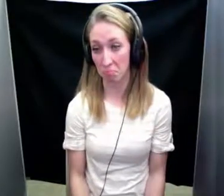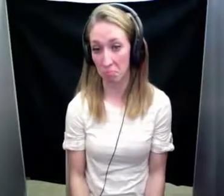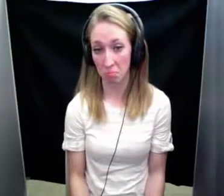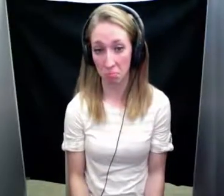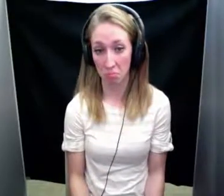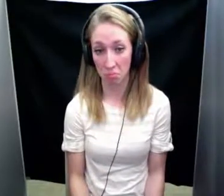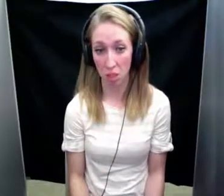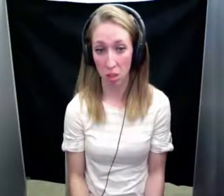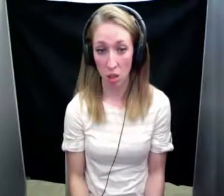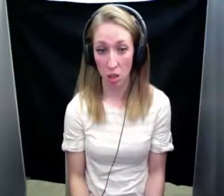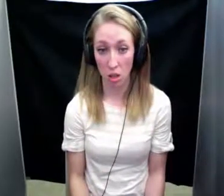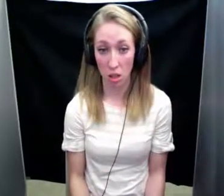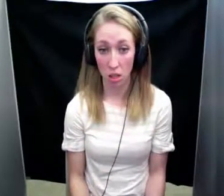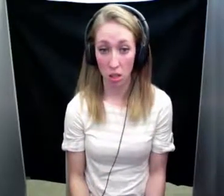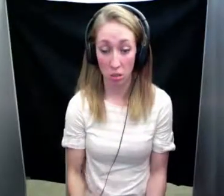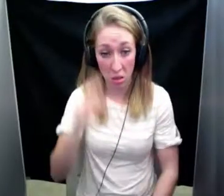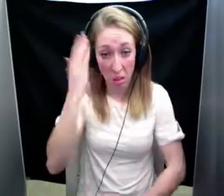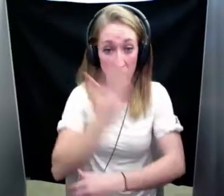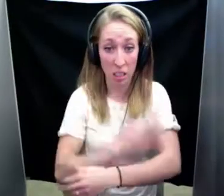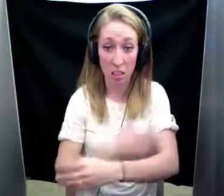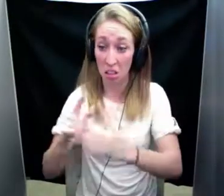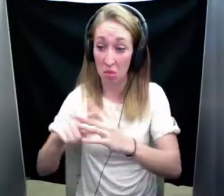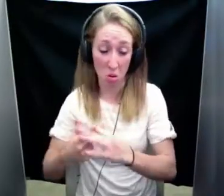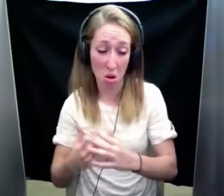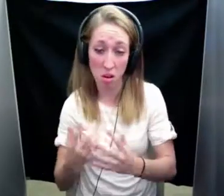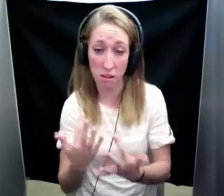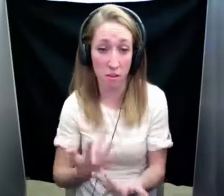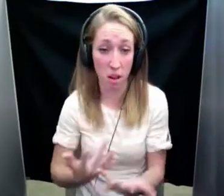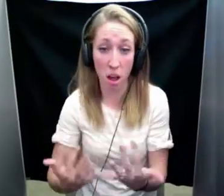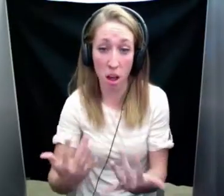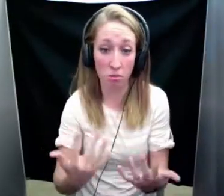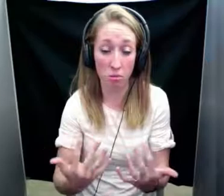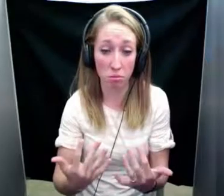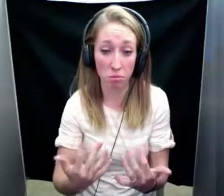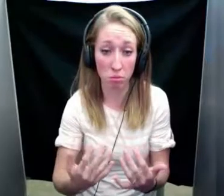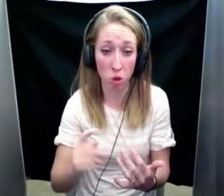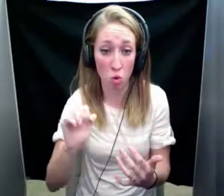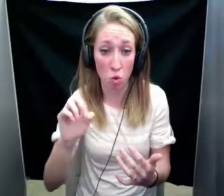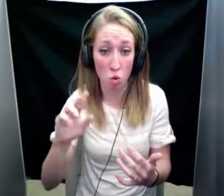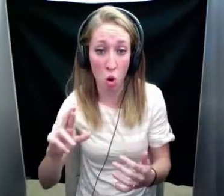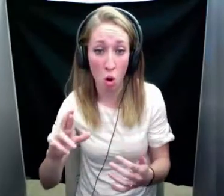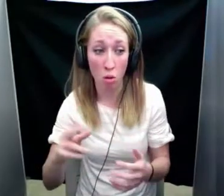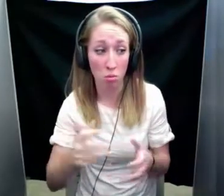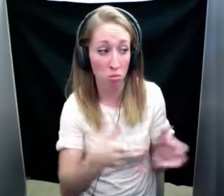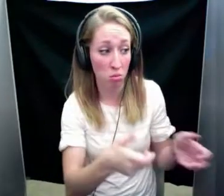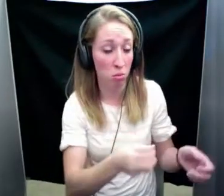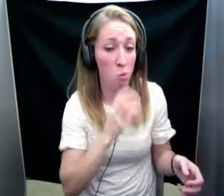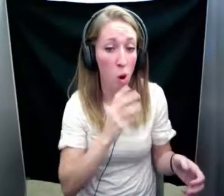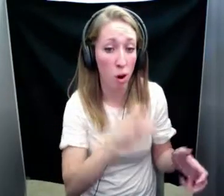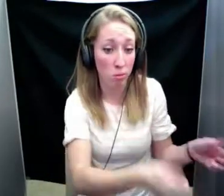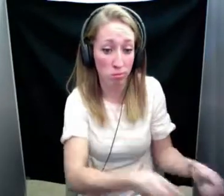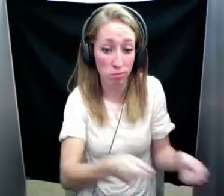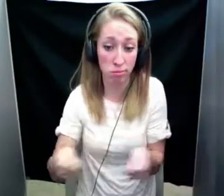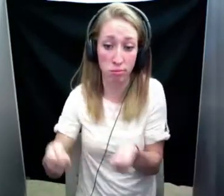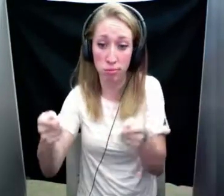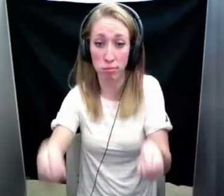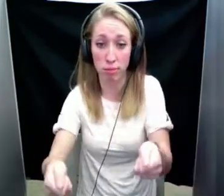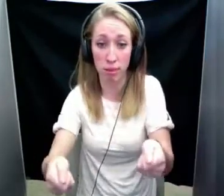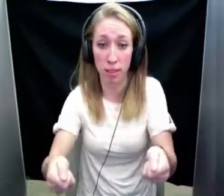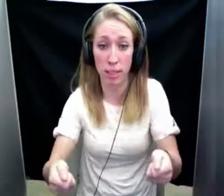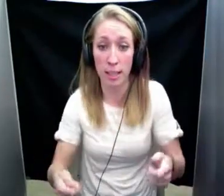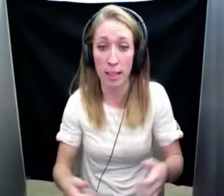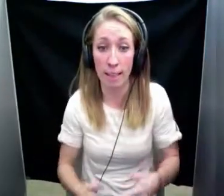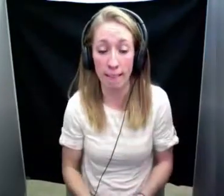Ash Lad made up the fire. The troll got the big, huge bucket, filled it with water, and they filled that whole thing with